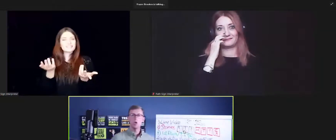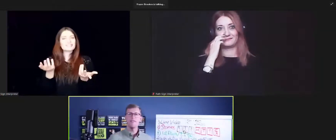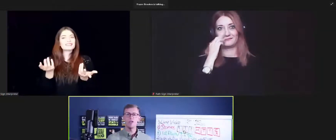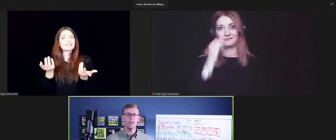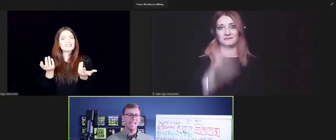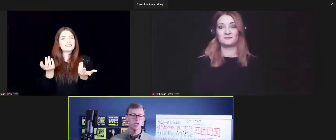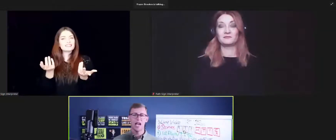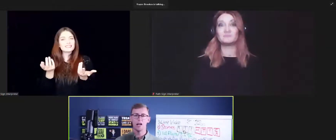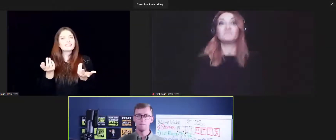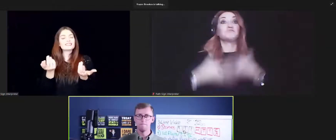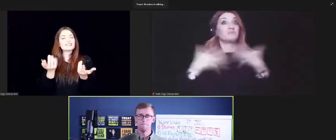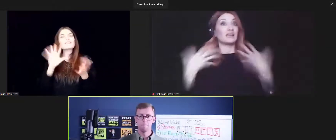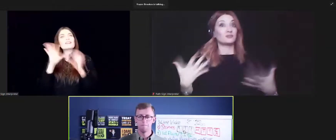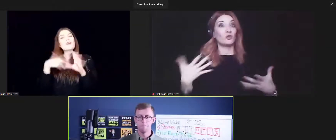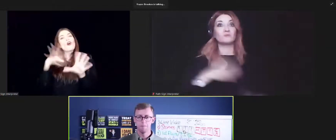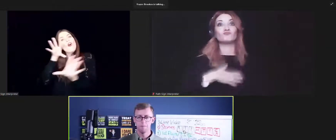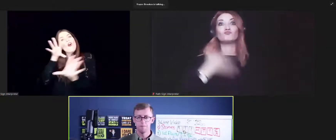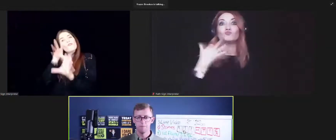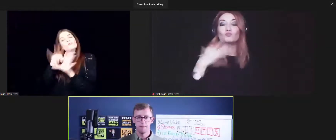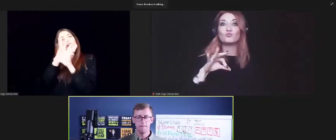to eventually get the sale.